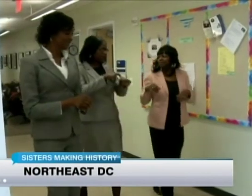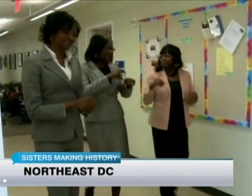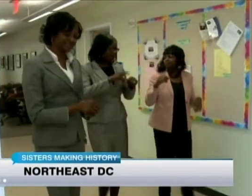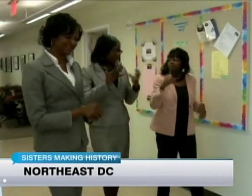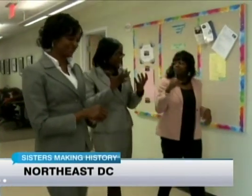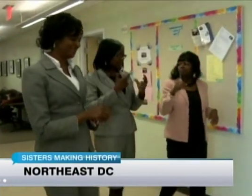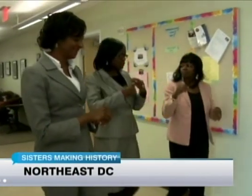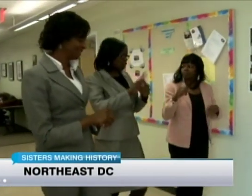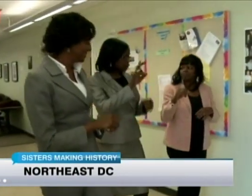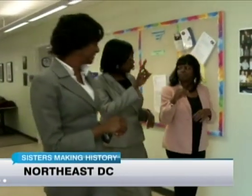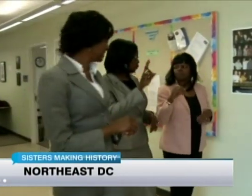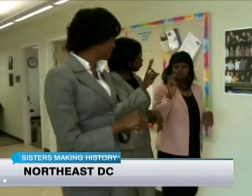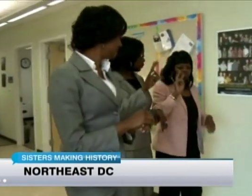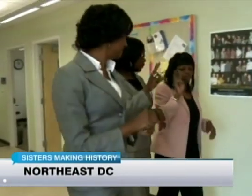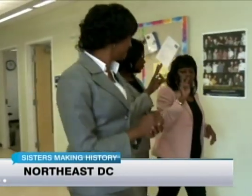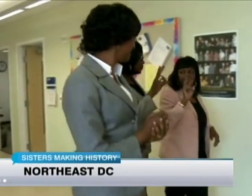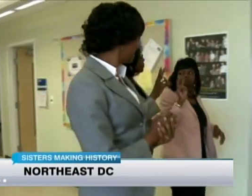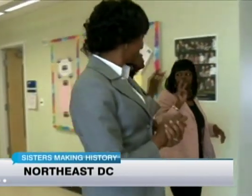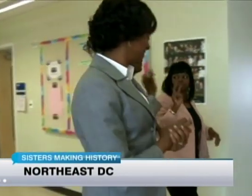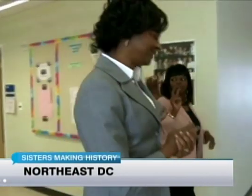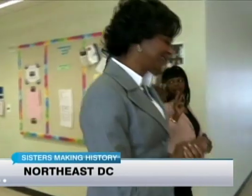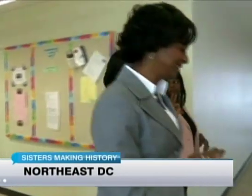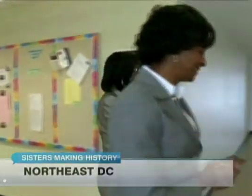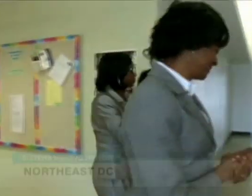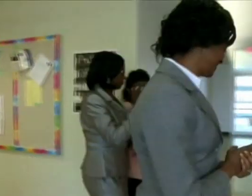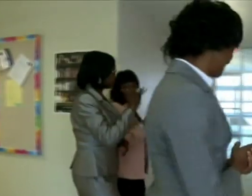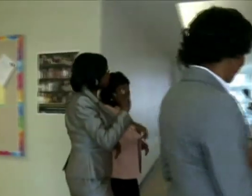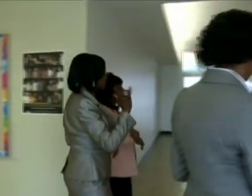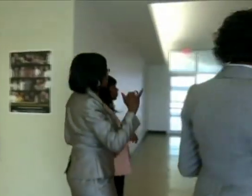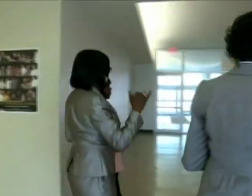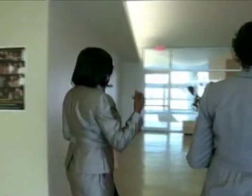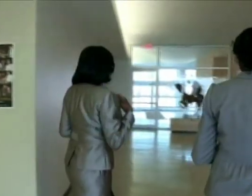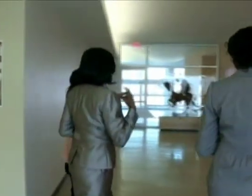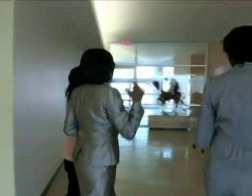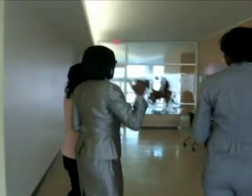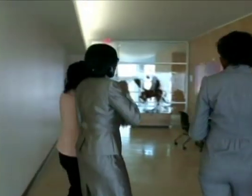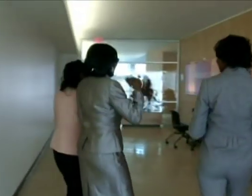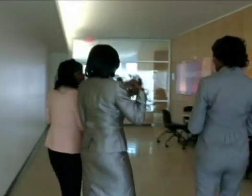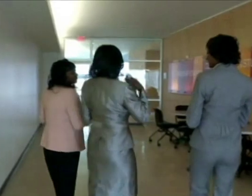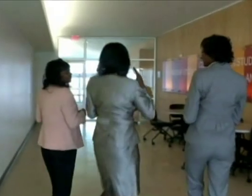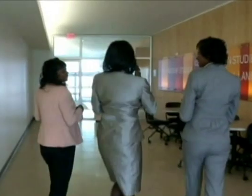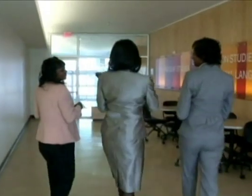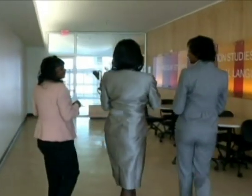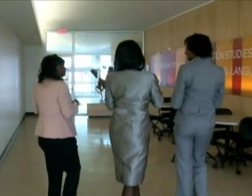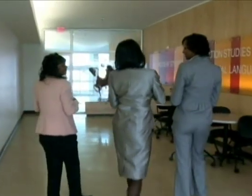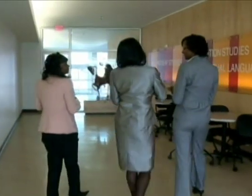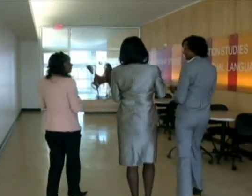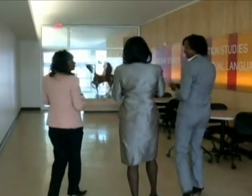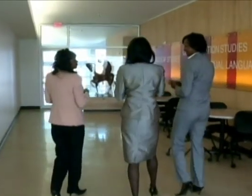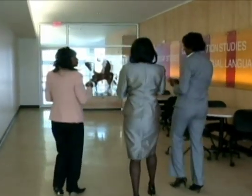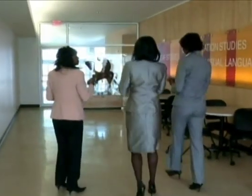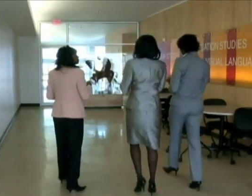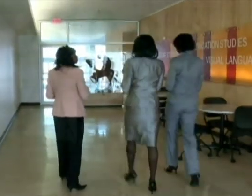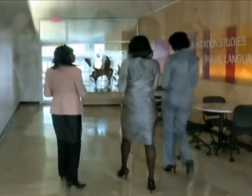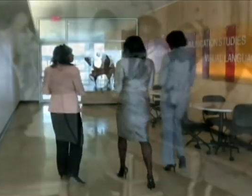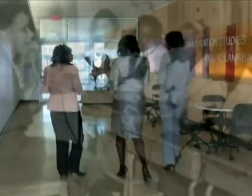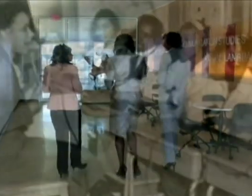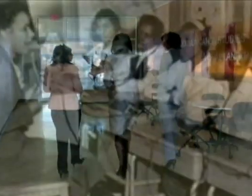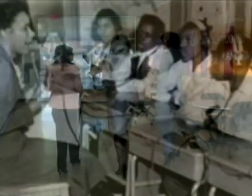American history, and we know about white deaf history, but we don't know much about black deaf history. The McCaskill sisters grew